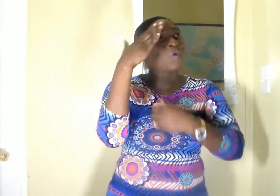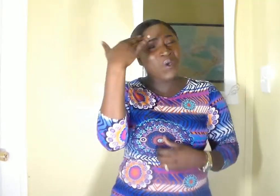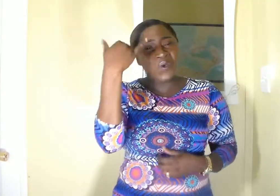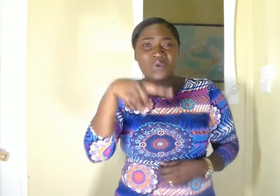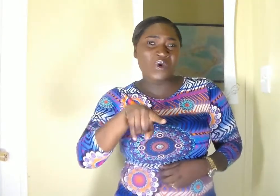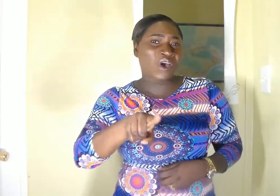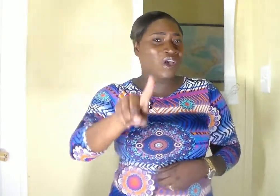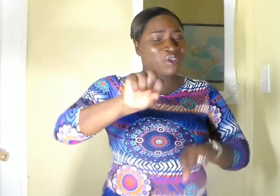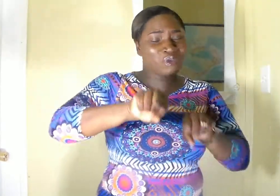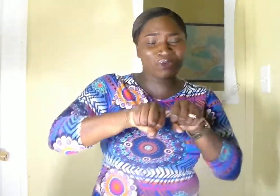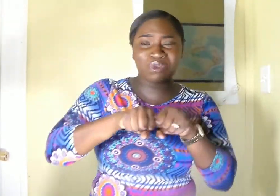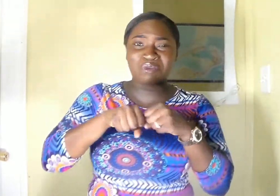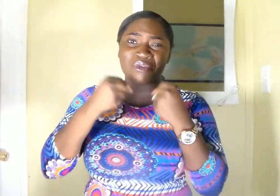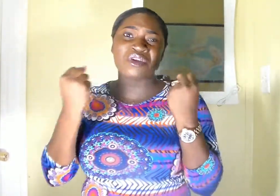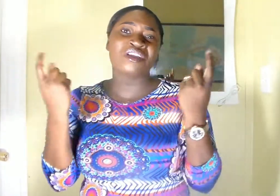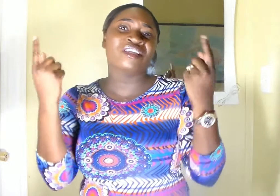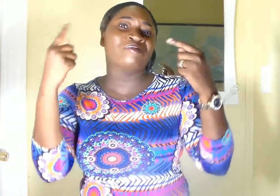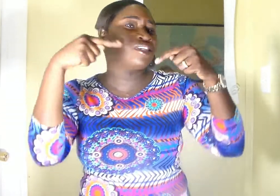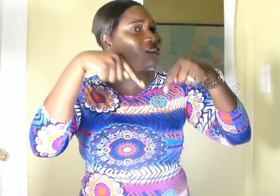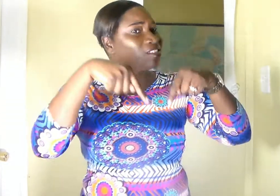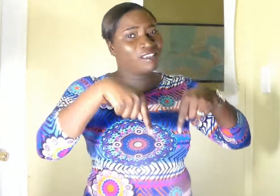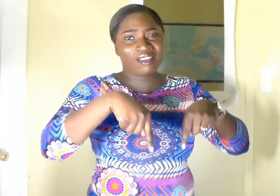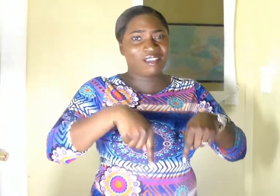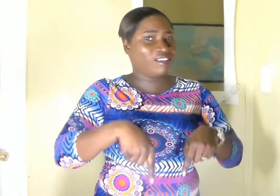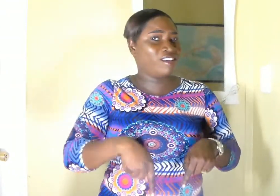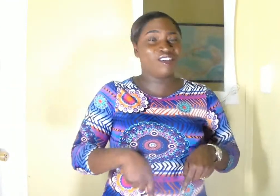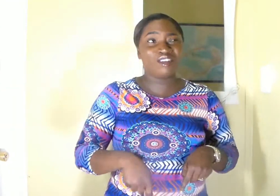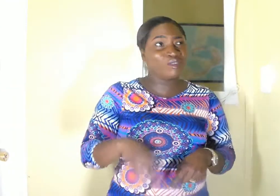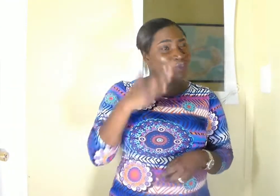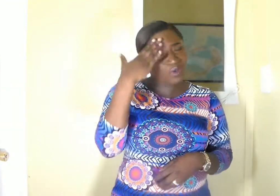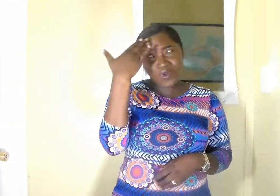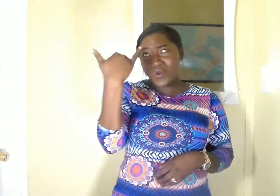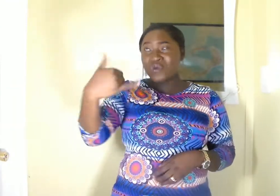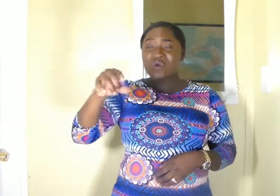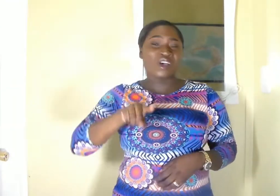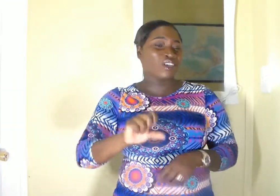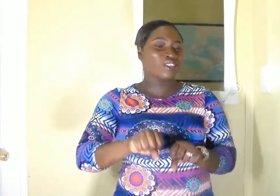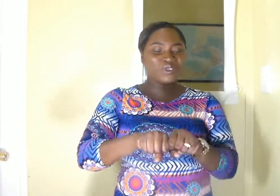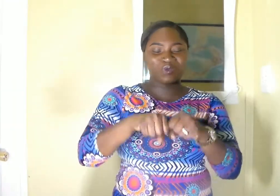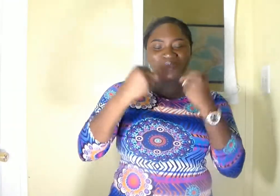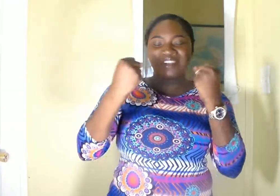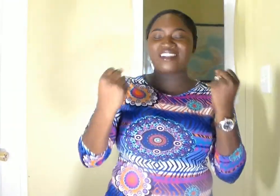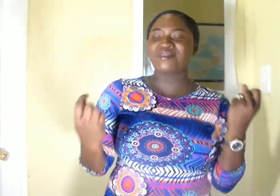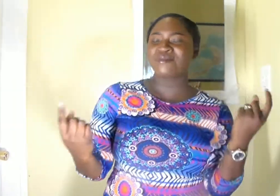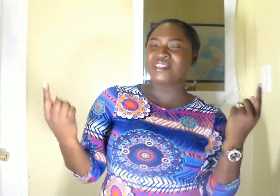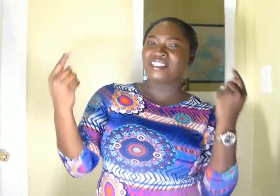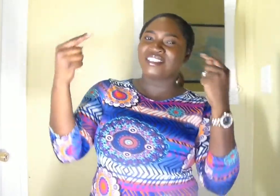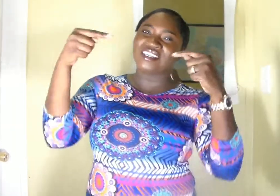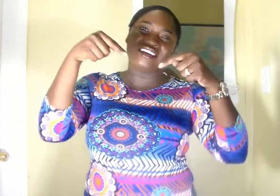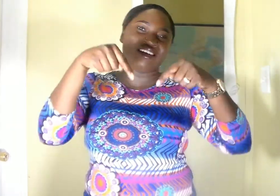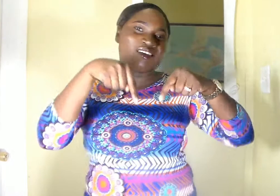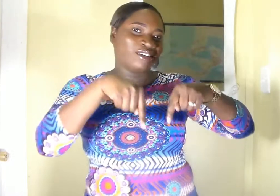Why does it break me down Why do you break me down